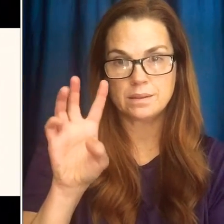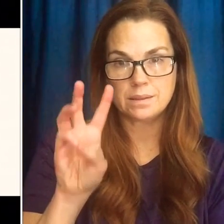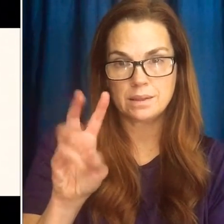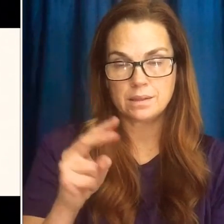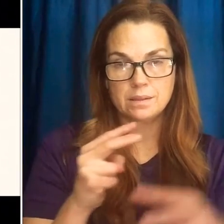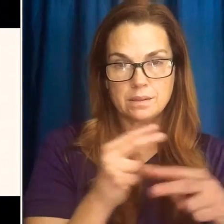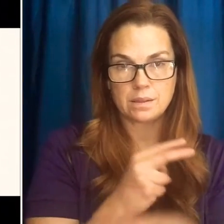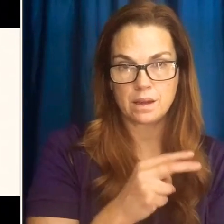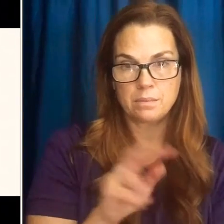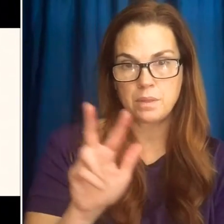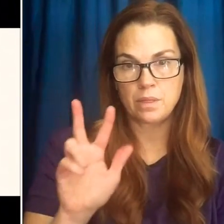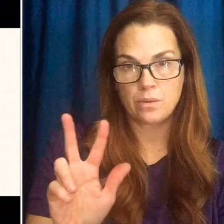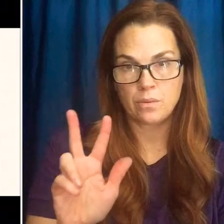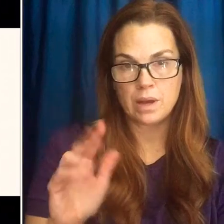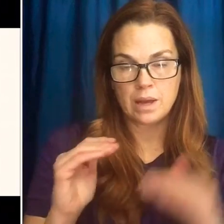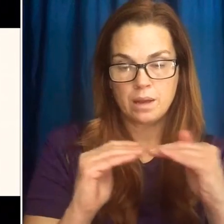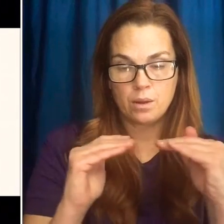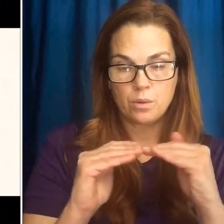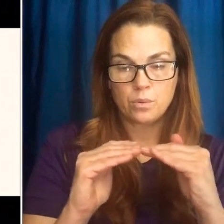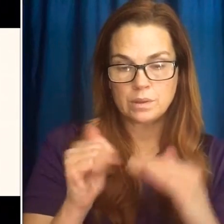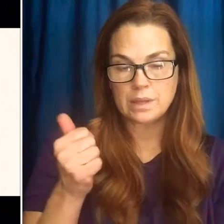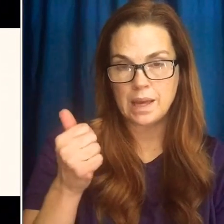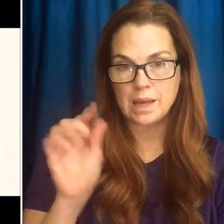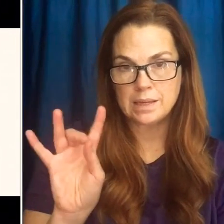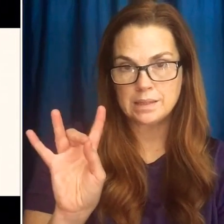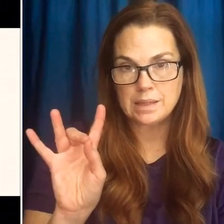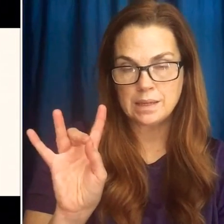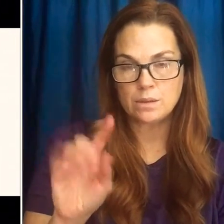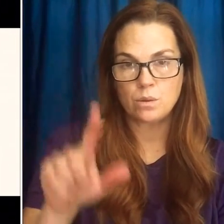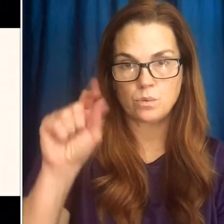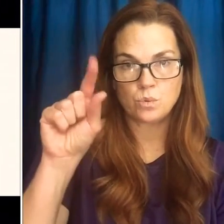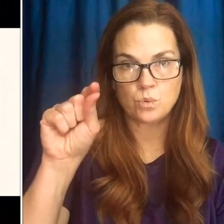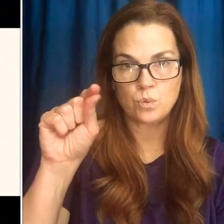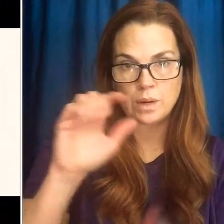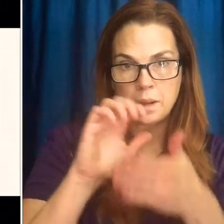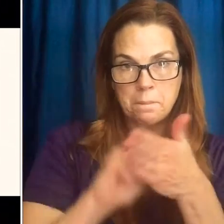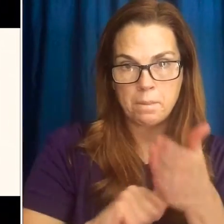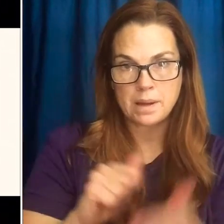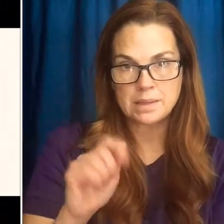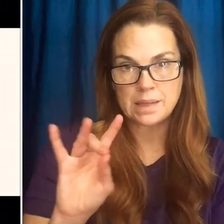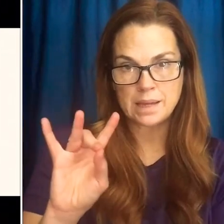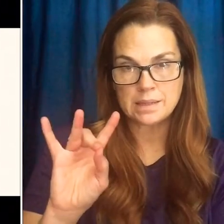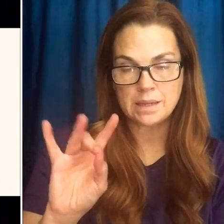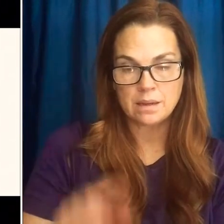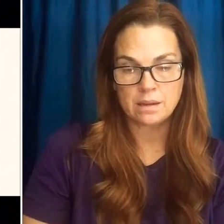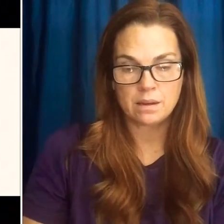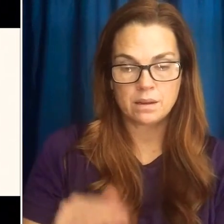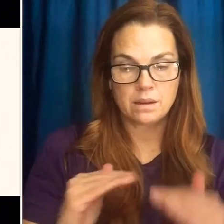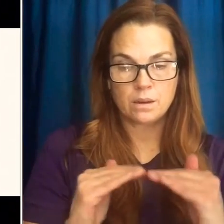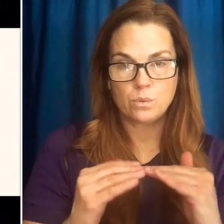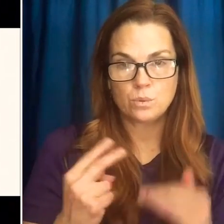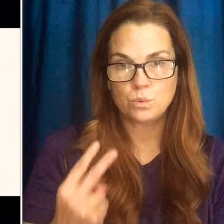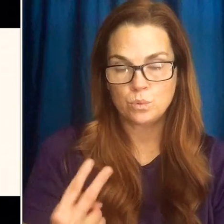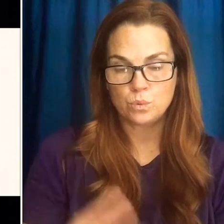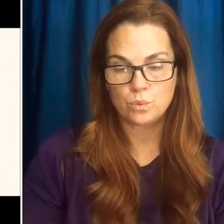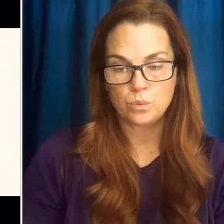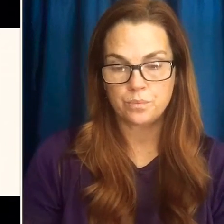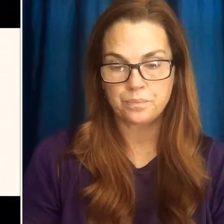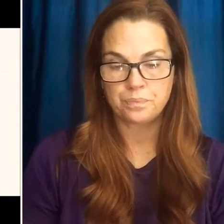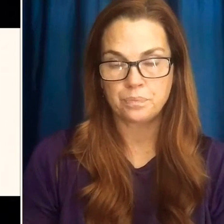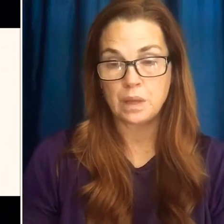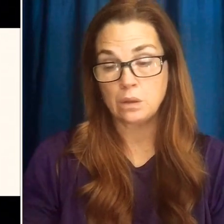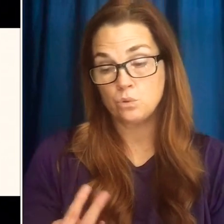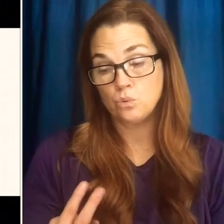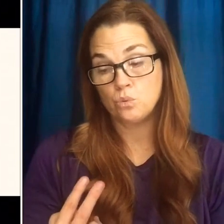minus 18 is 2. 2 is less than 3, so that's good. I don't